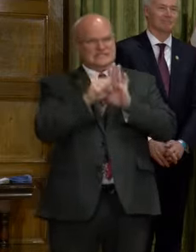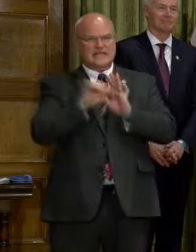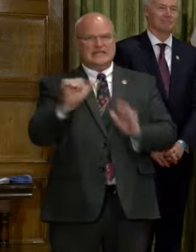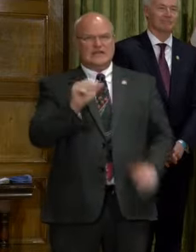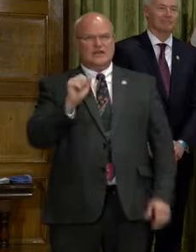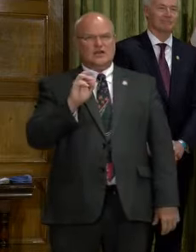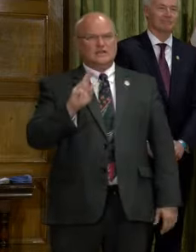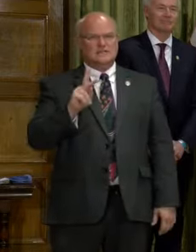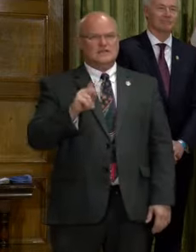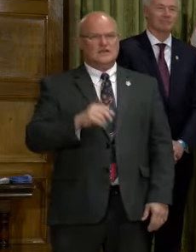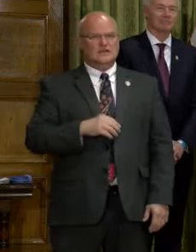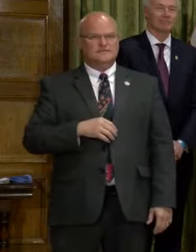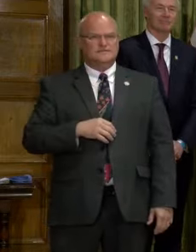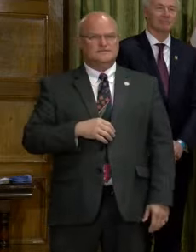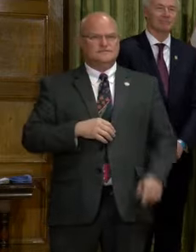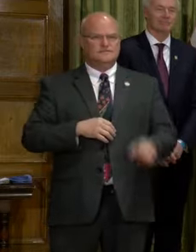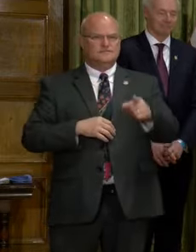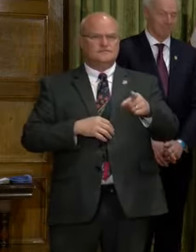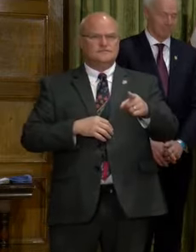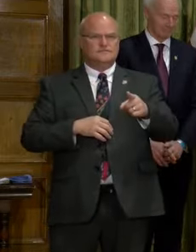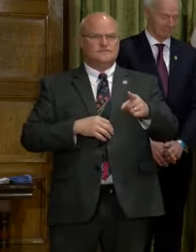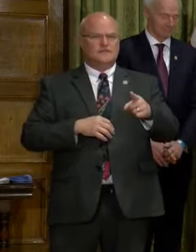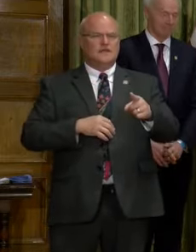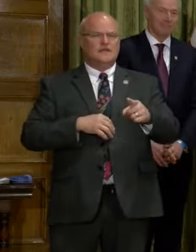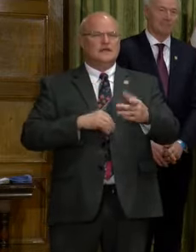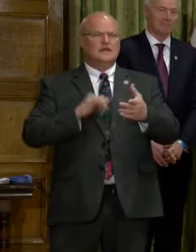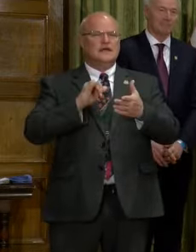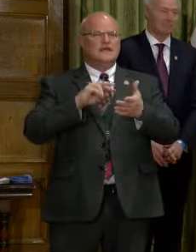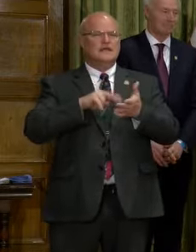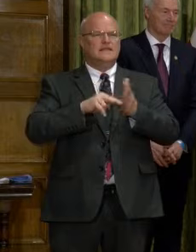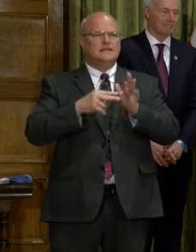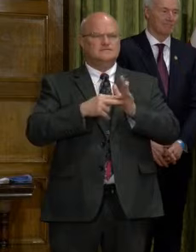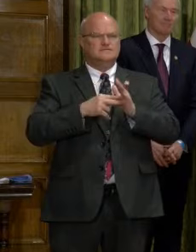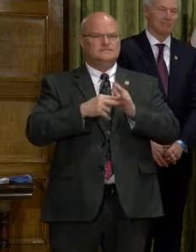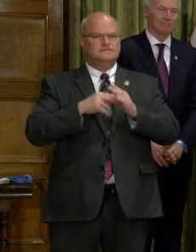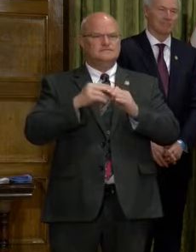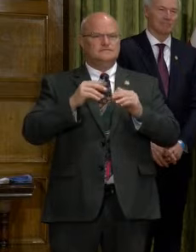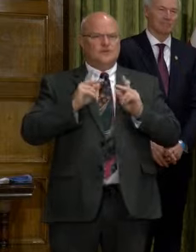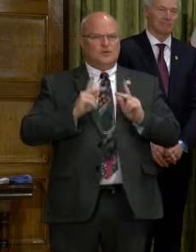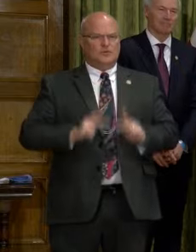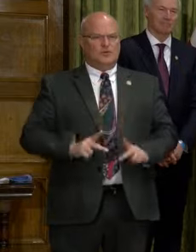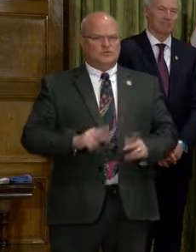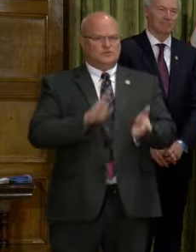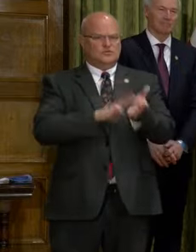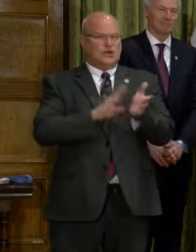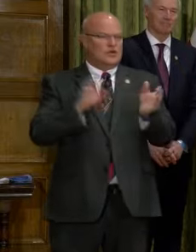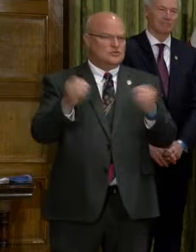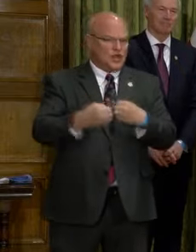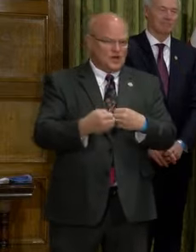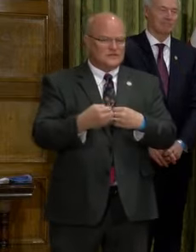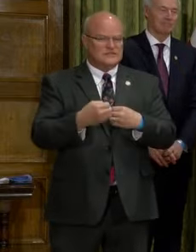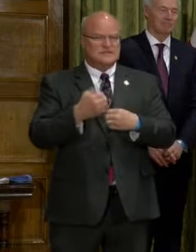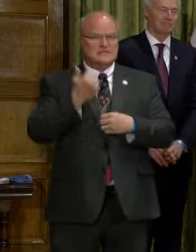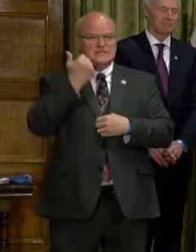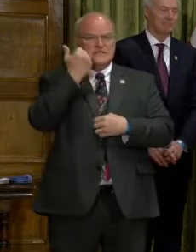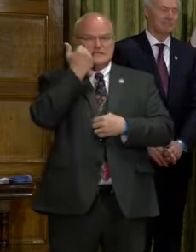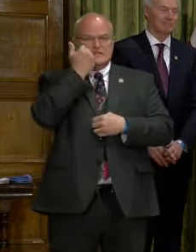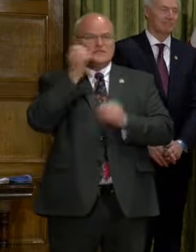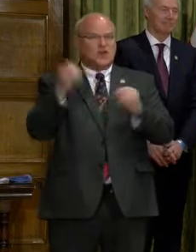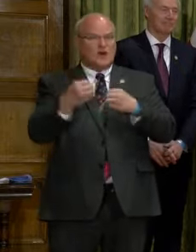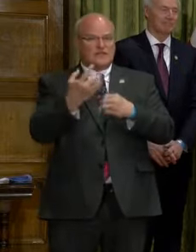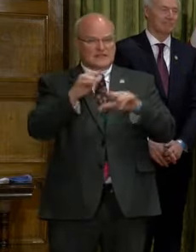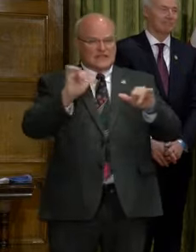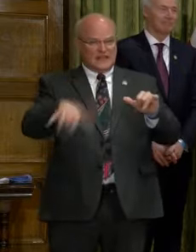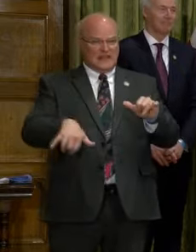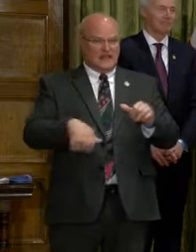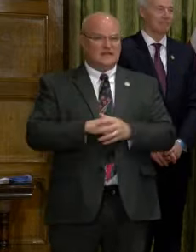Arkansas. On lifting these restrictions, does that include personal doctor's offices, dentist offices, things of that